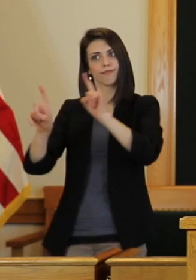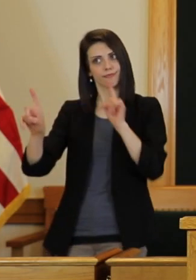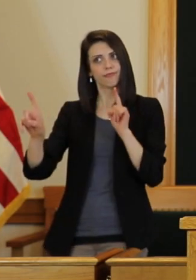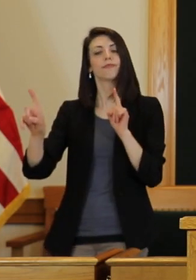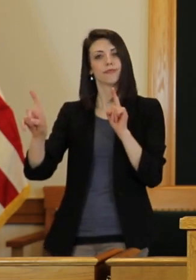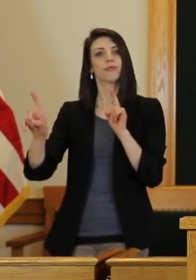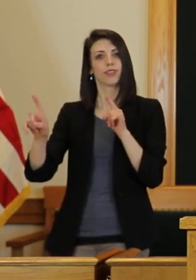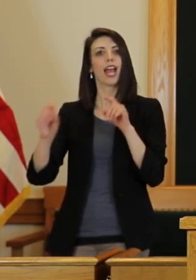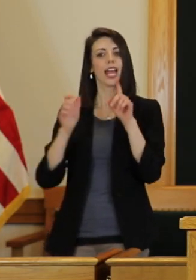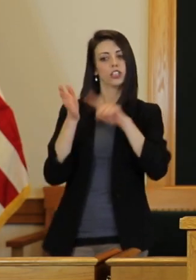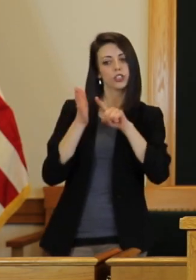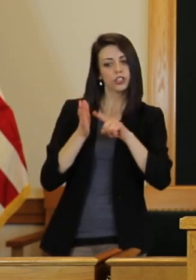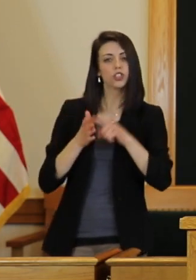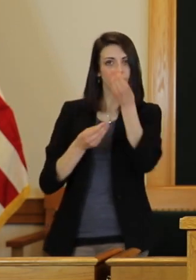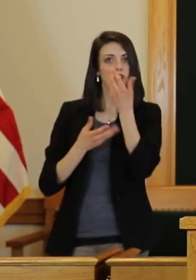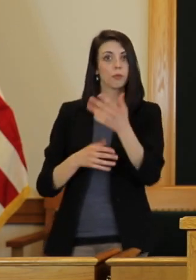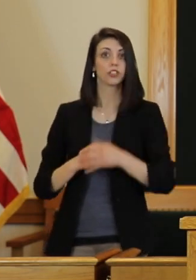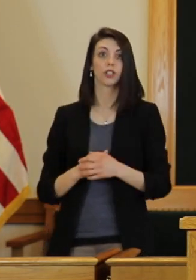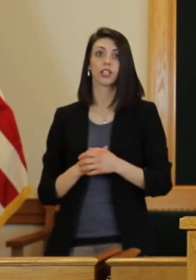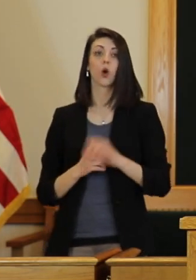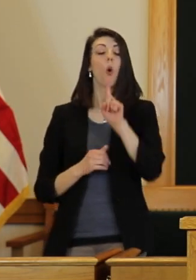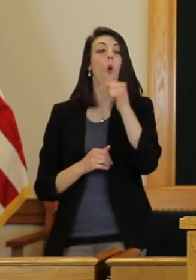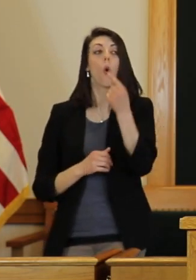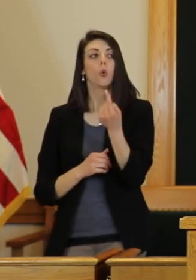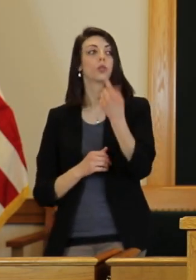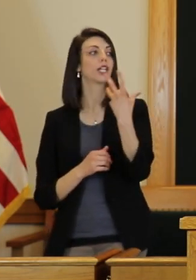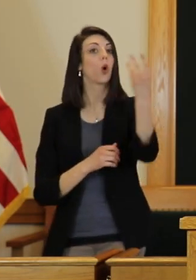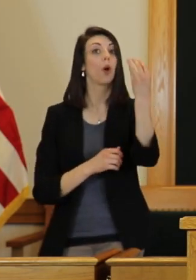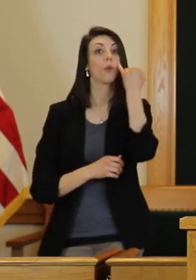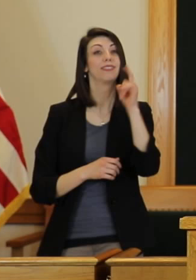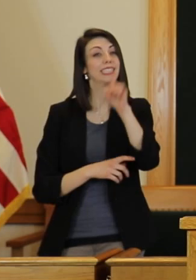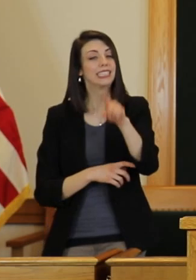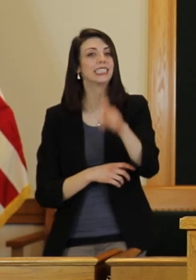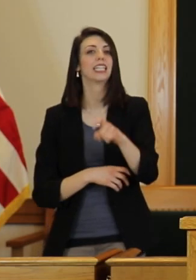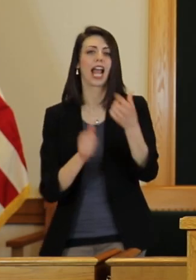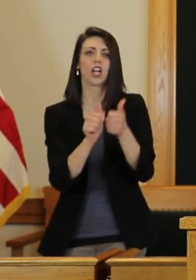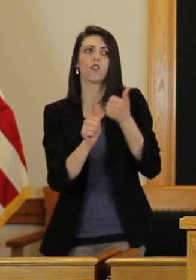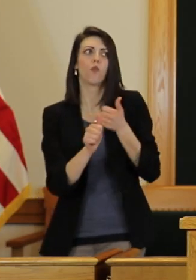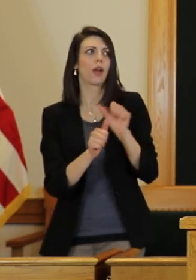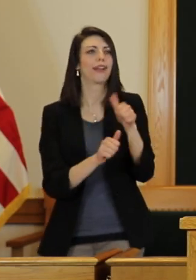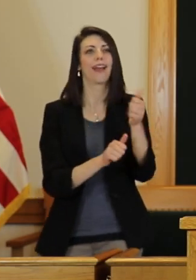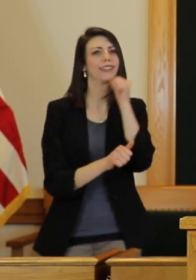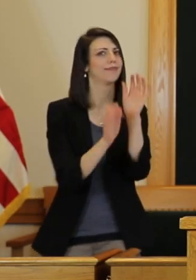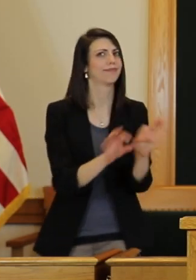of information. Only go out if you absolutely need to and avoid non-essential gatherings of any